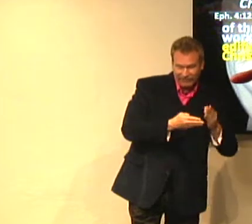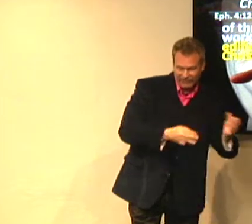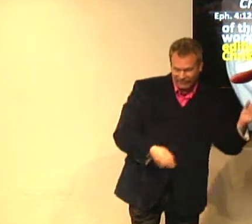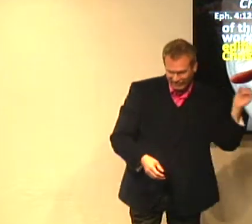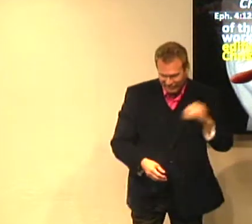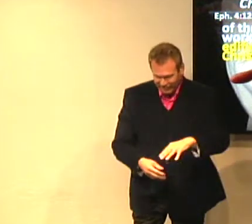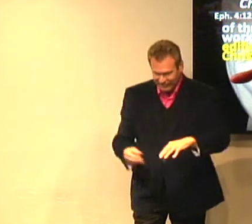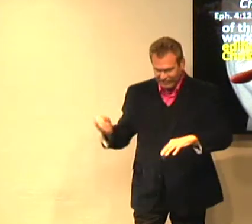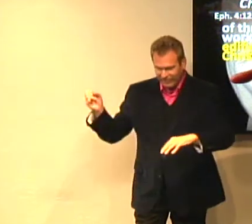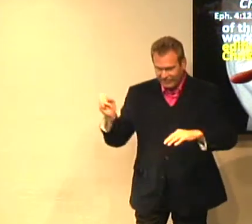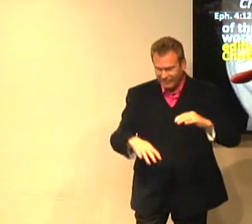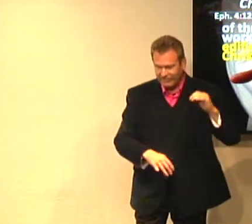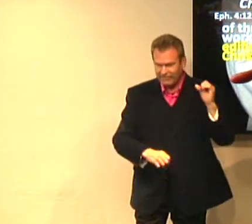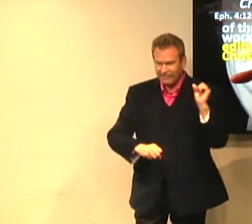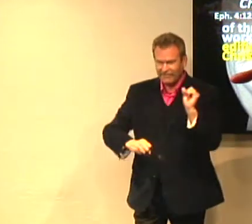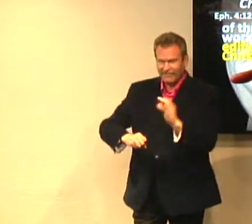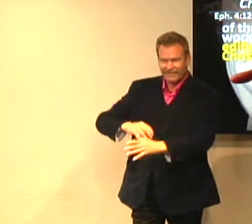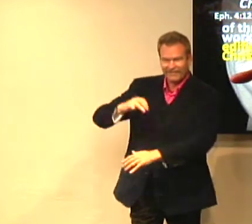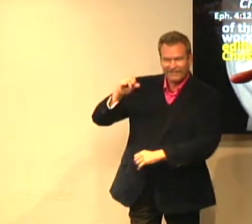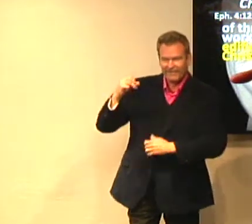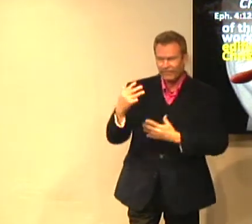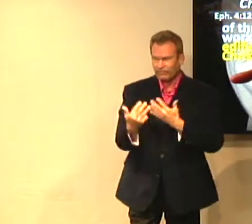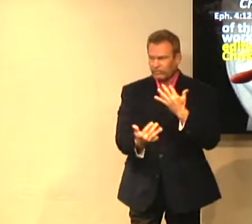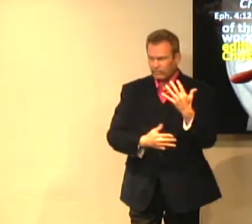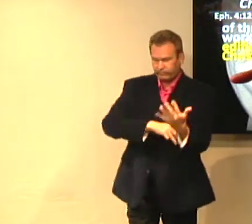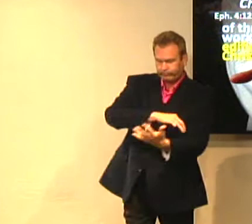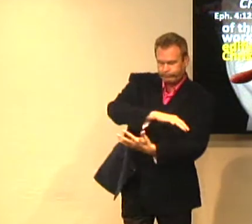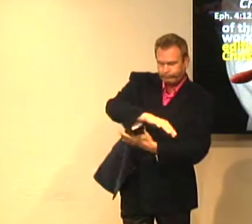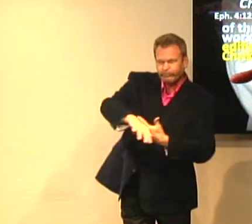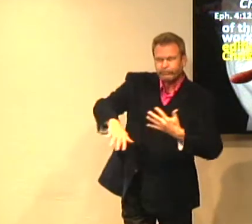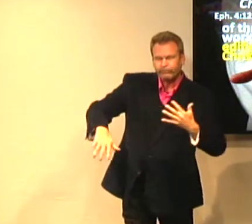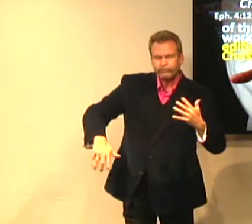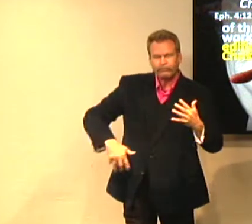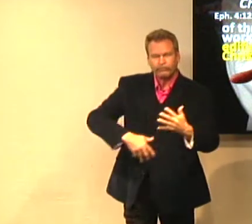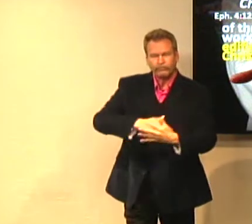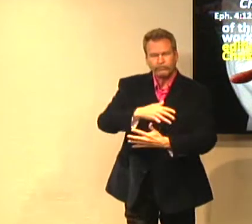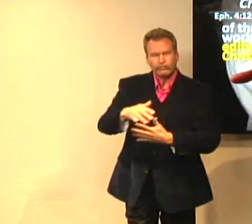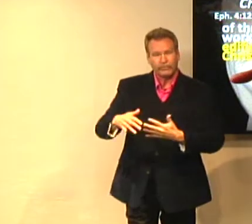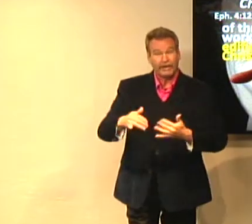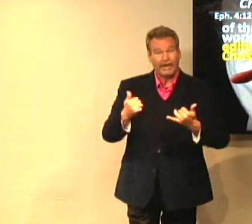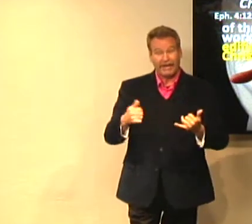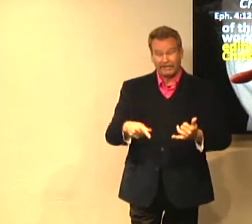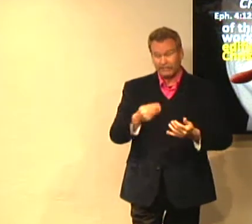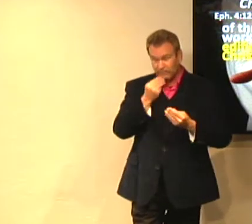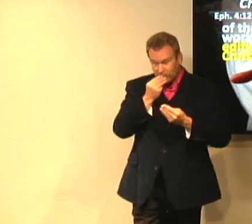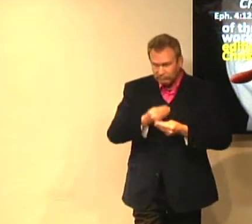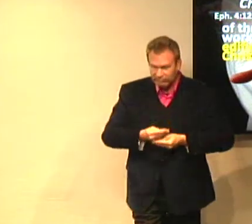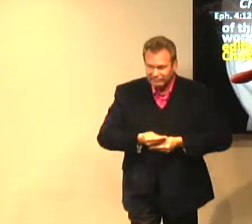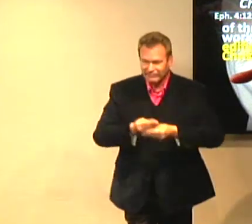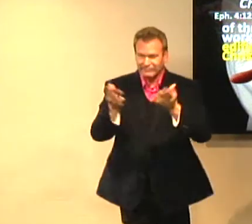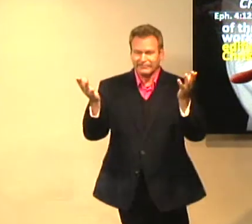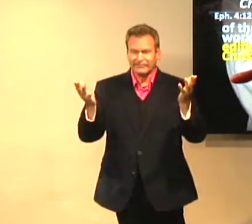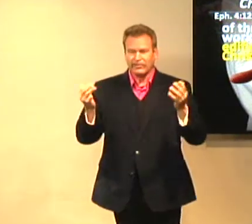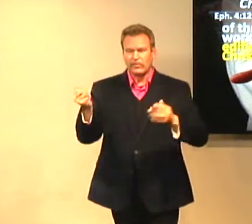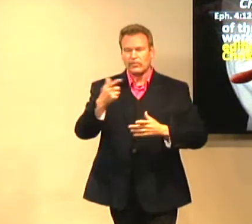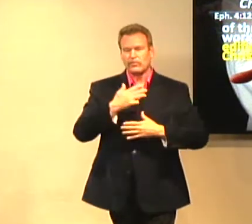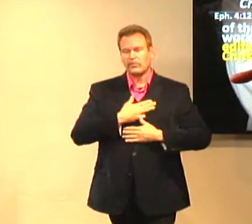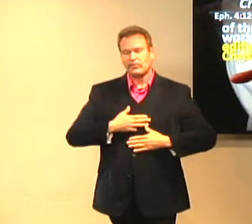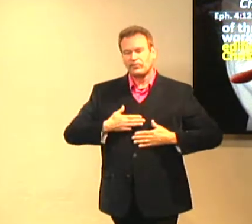I'll cut this up in the corn. And I'll cut the carrots up. And then we'll boil it together. And we'll simmer it and let it grow. And then they passed